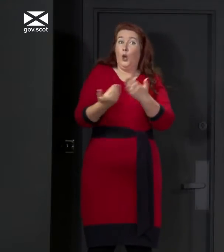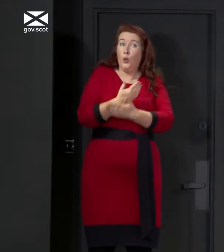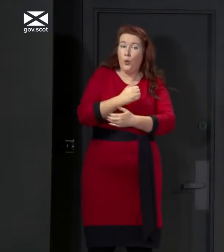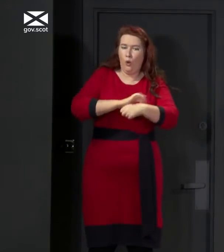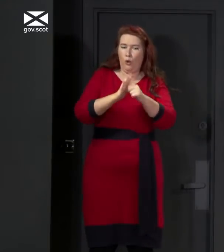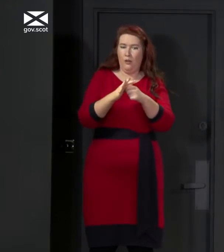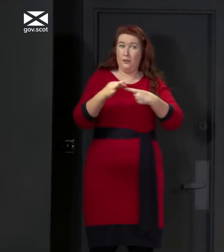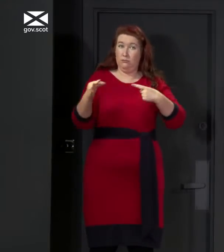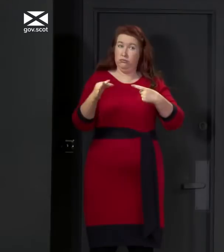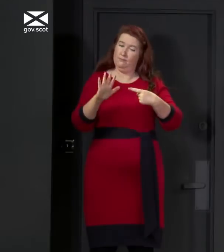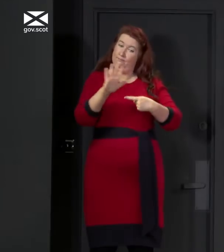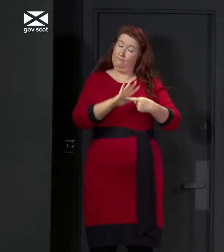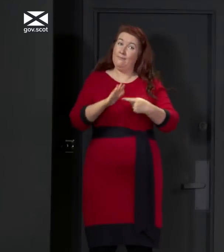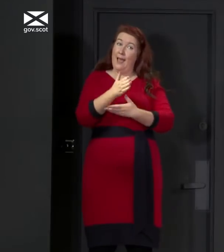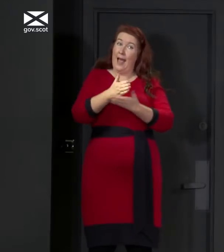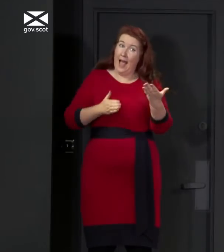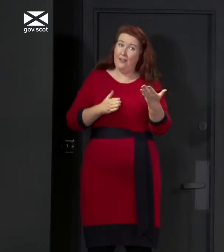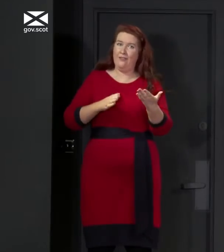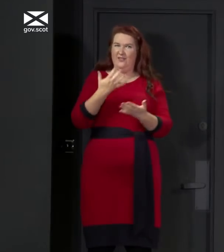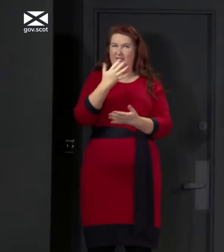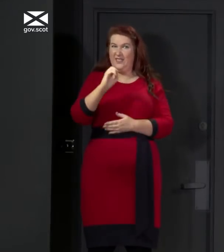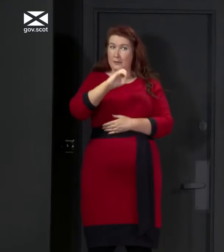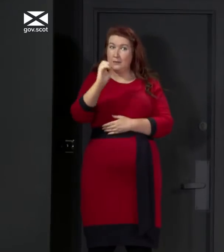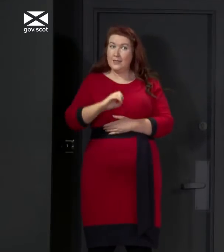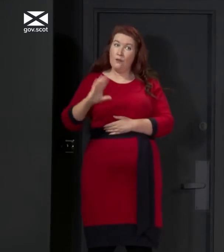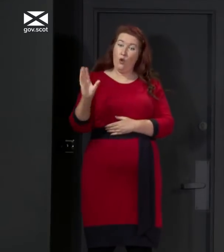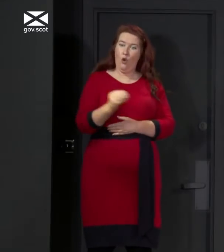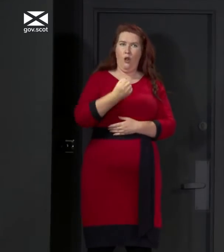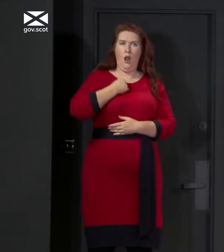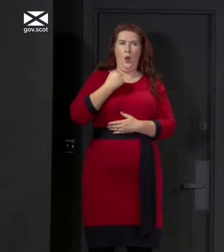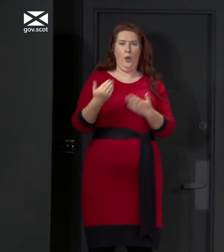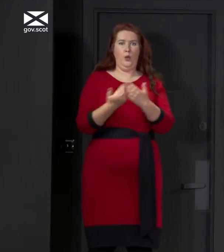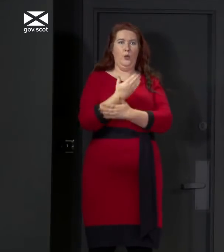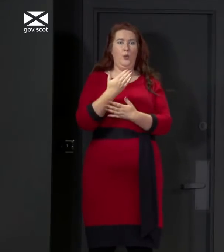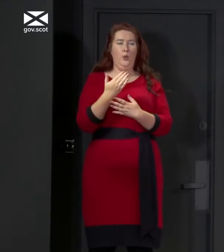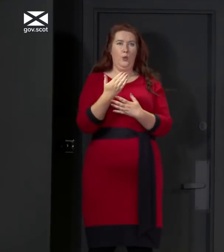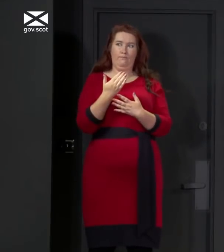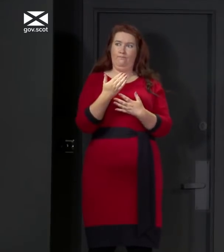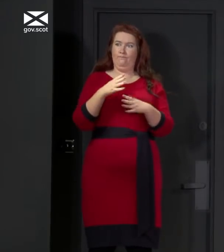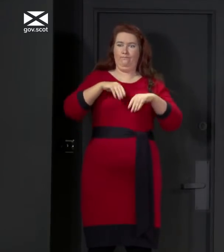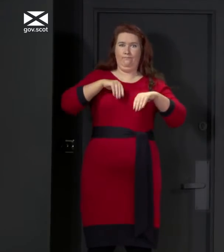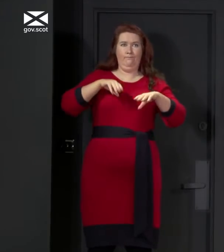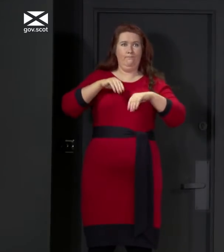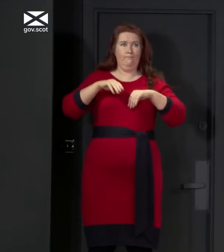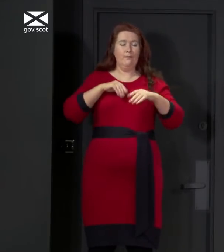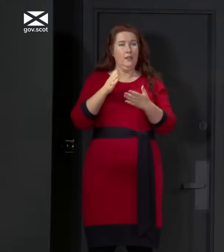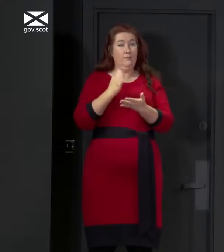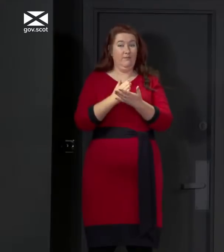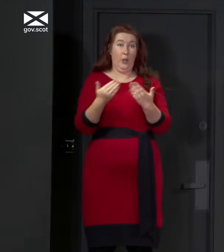around 50% of new cases in Scotland, and that is a proportion that is rising.